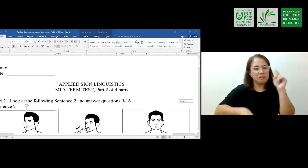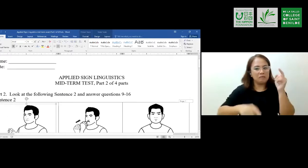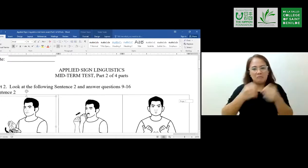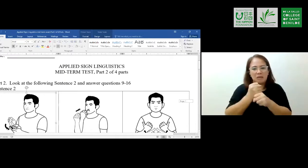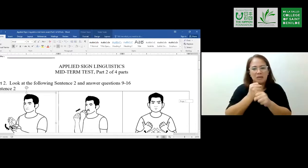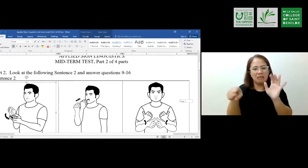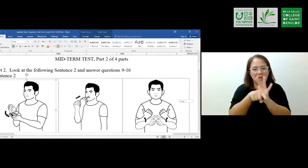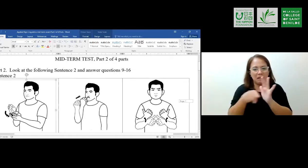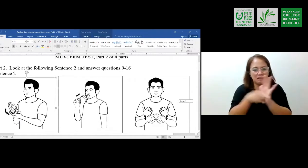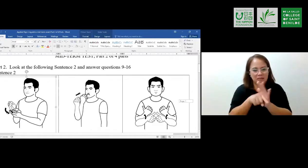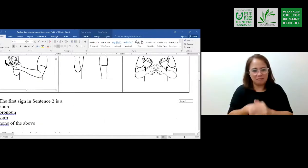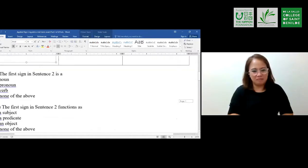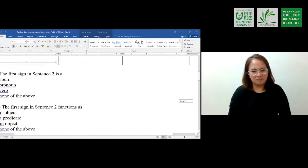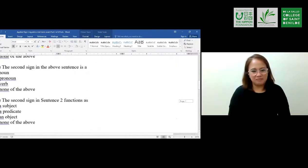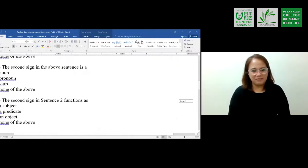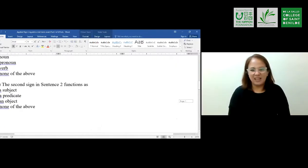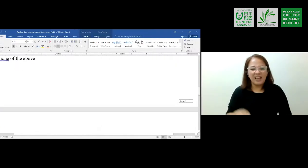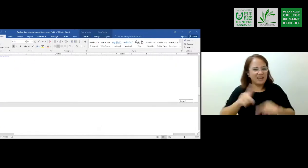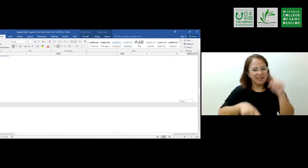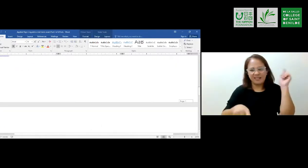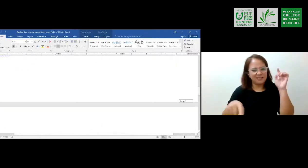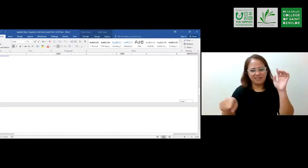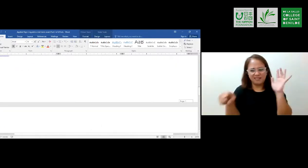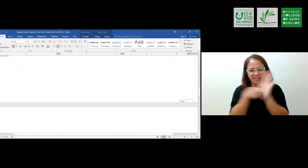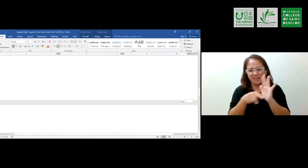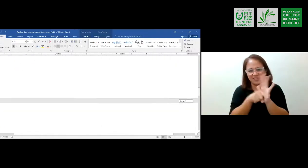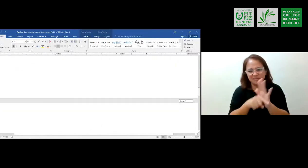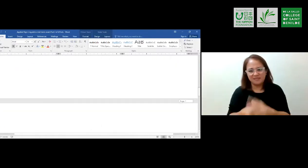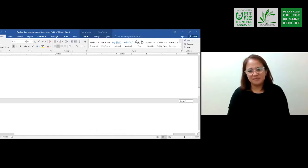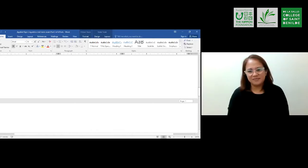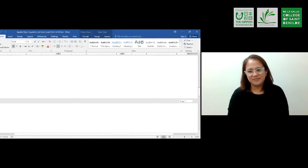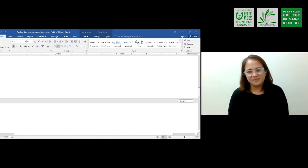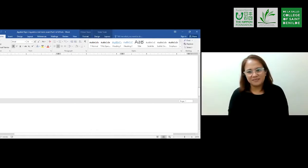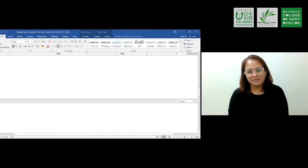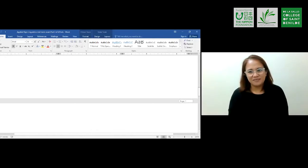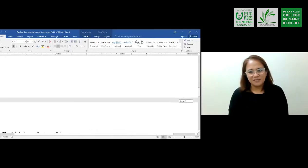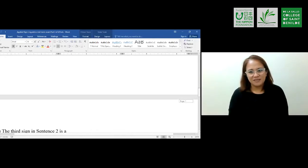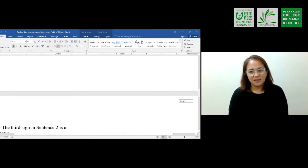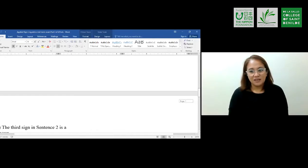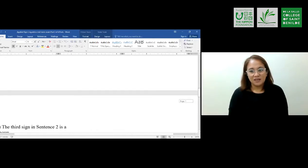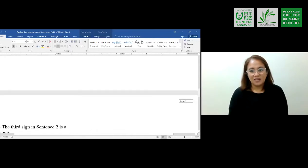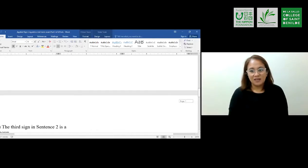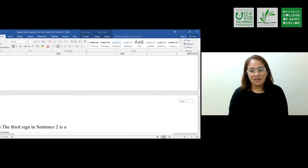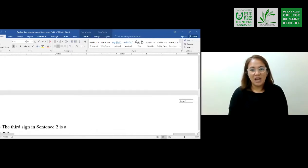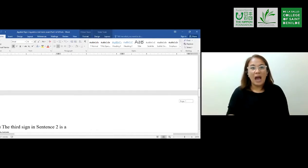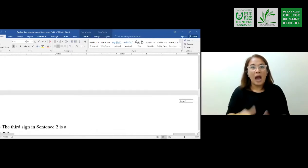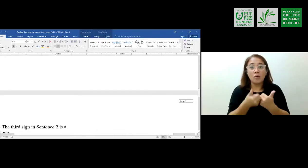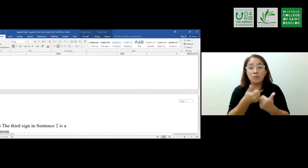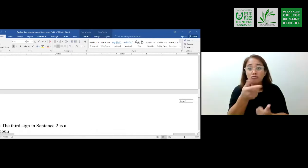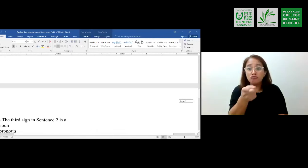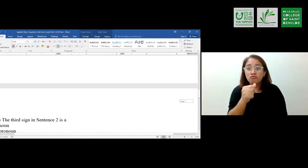No, can't make it negative. How do you not eat a mango? I'm sorry.